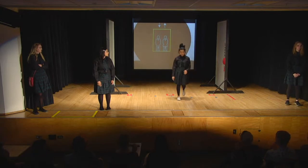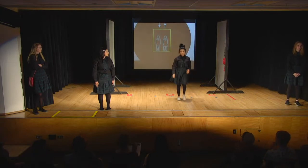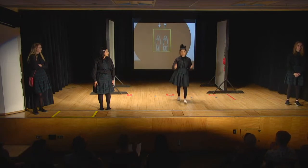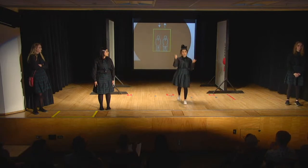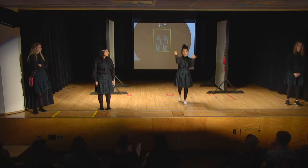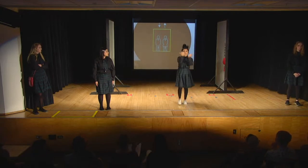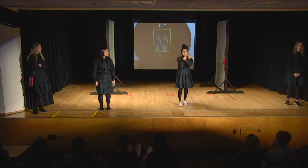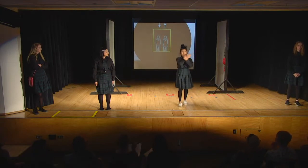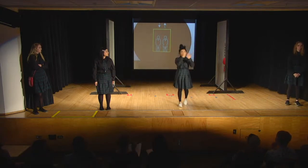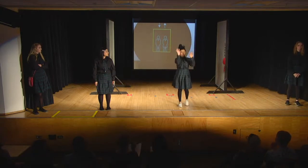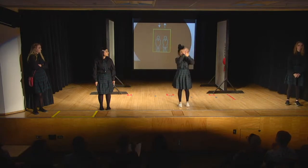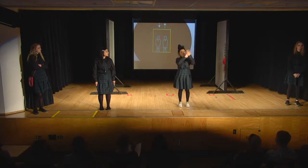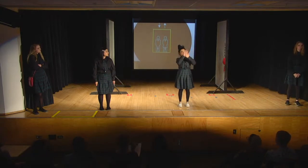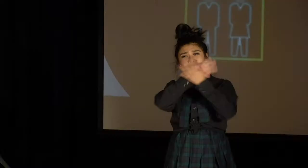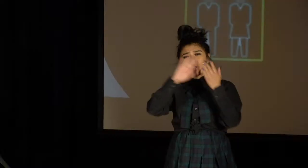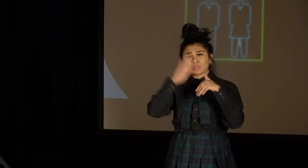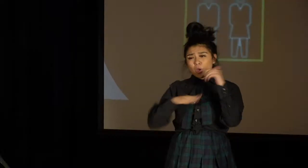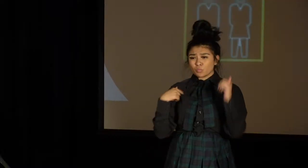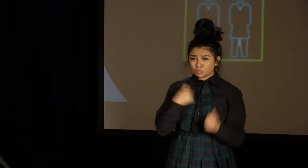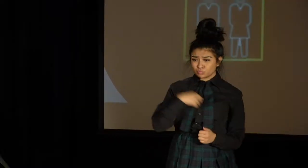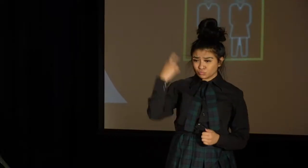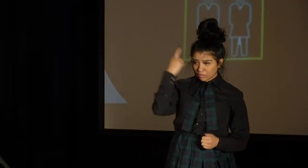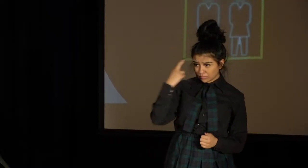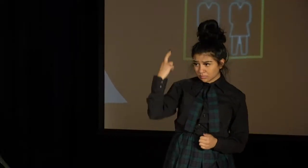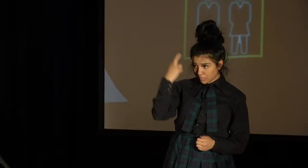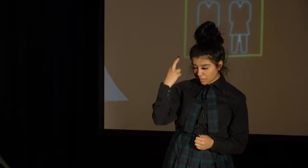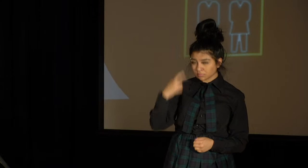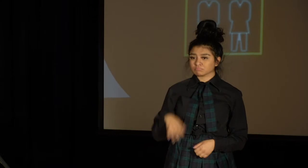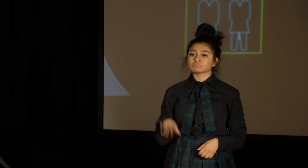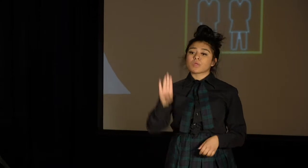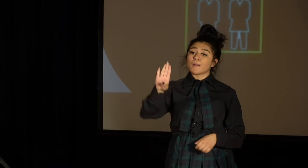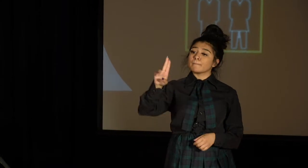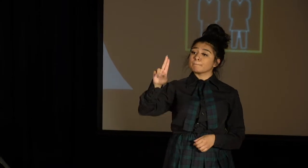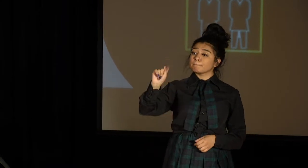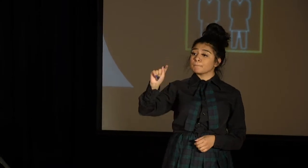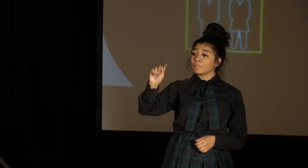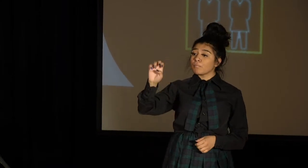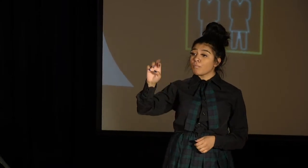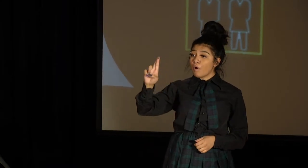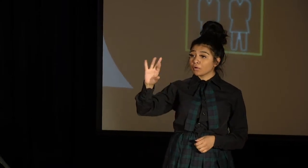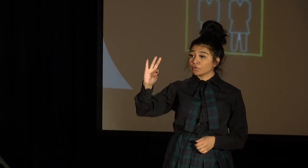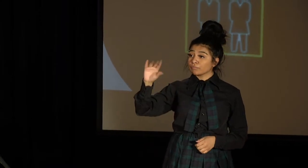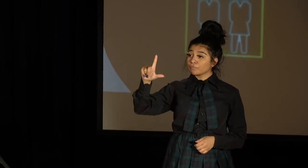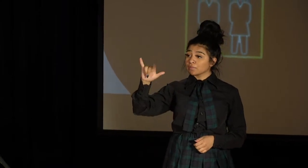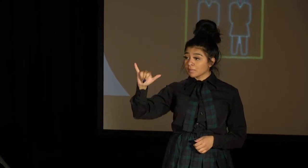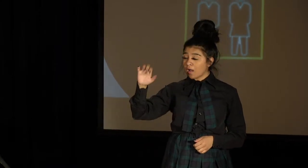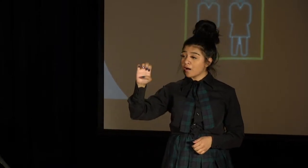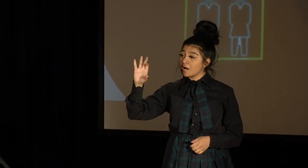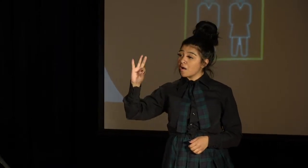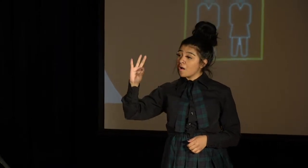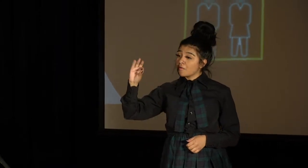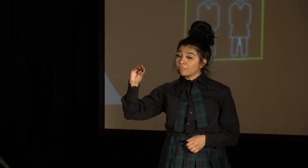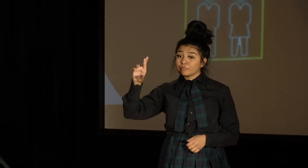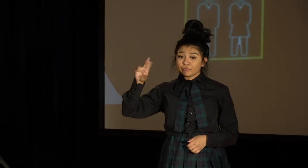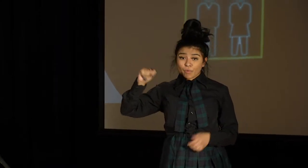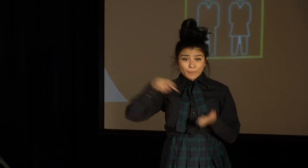Melanie. Maybe the world is more interconnected than we think. The butterfly